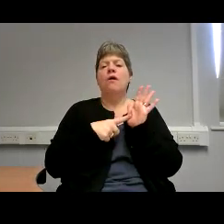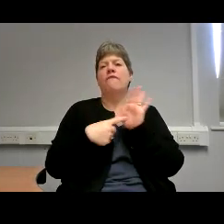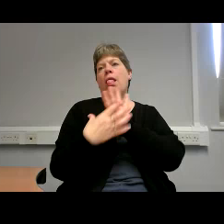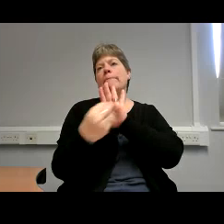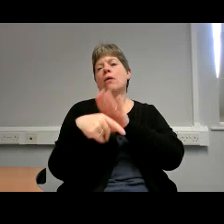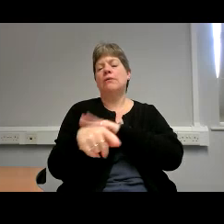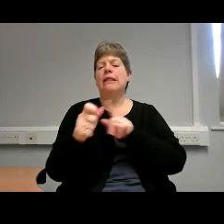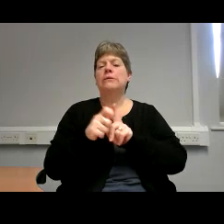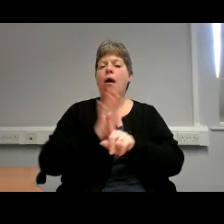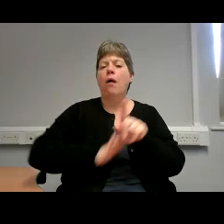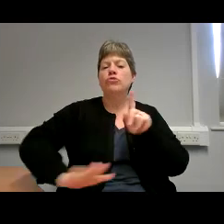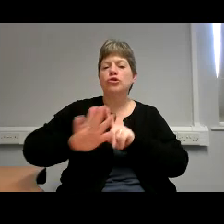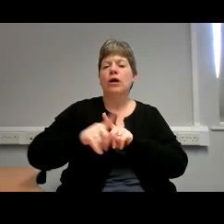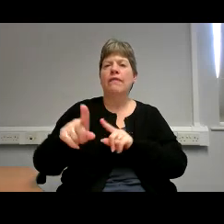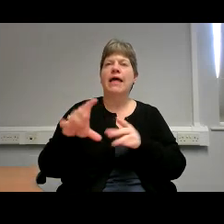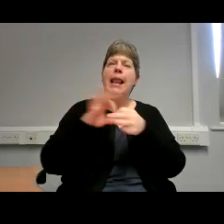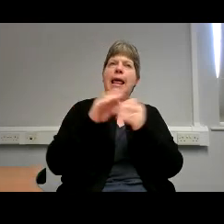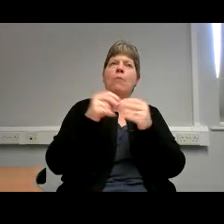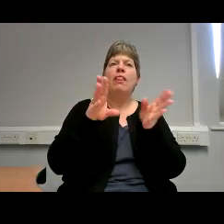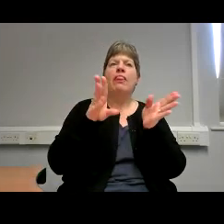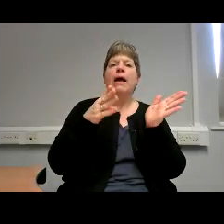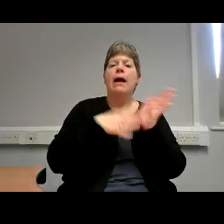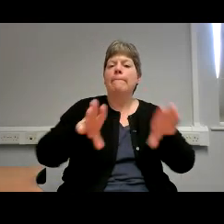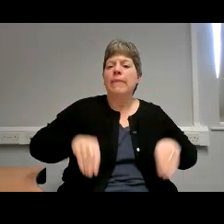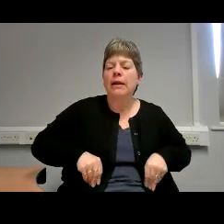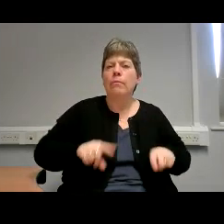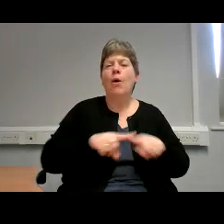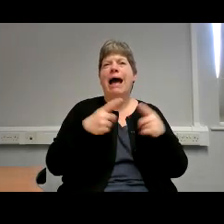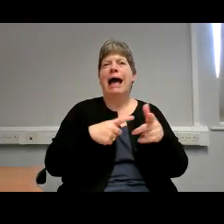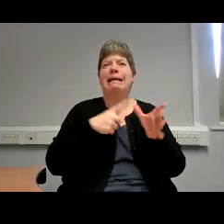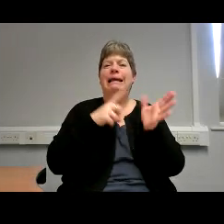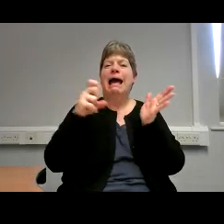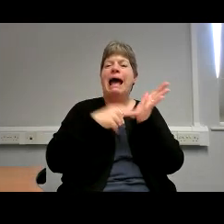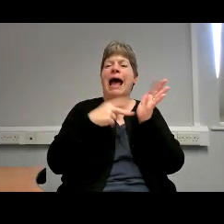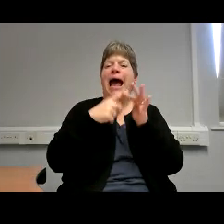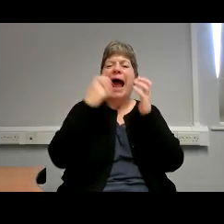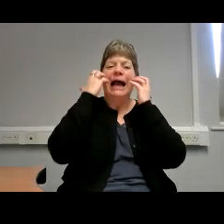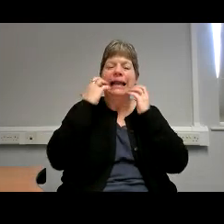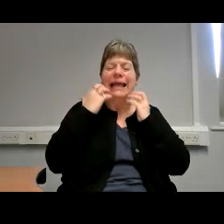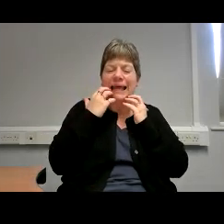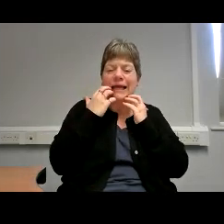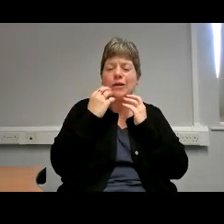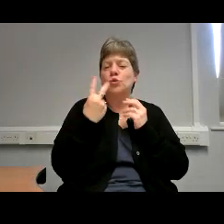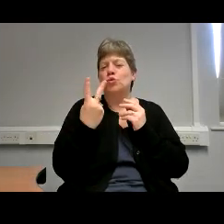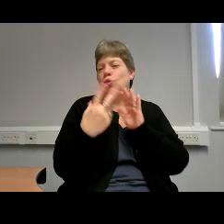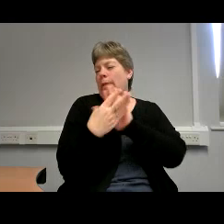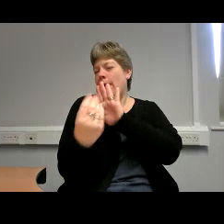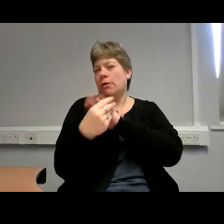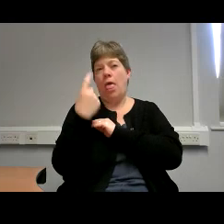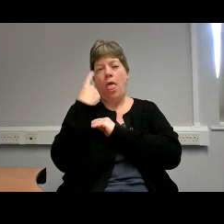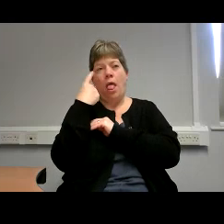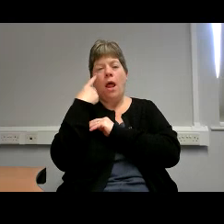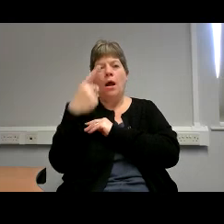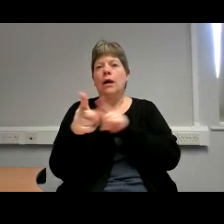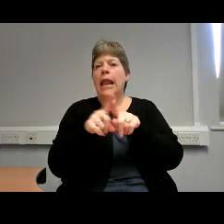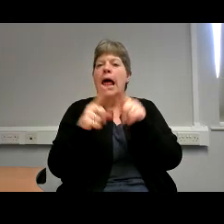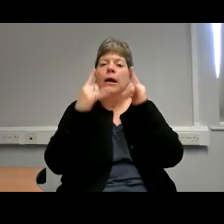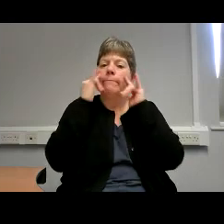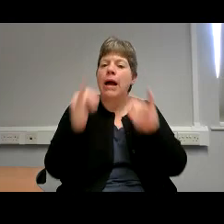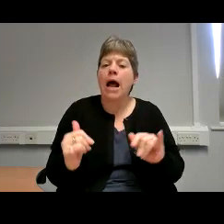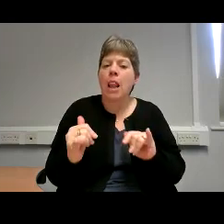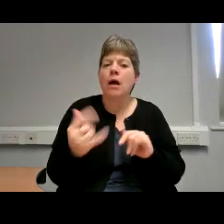They are around menopause and acne. So these are 2 models that we're just doing as a pilot.